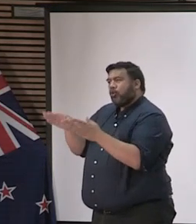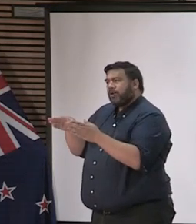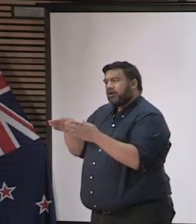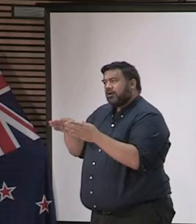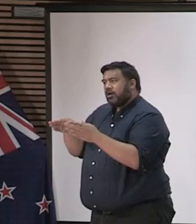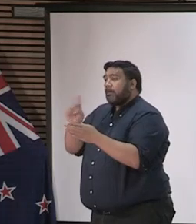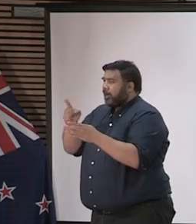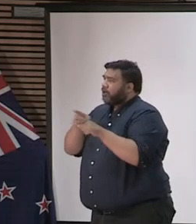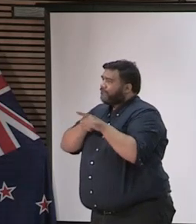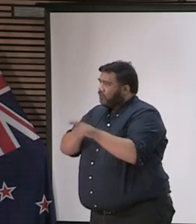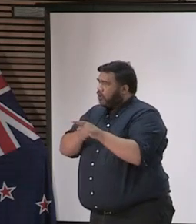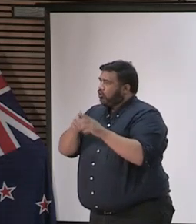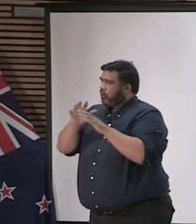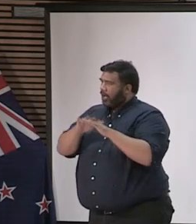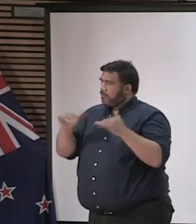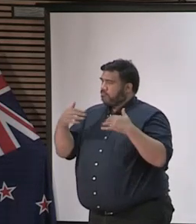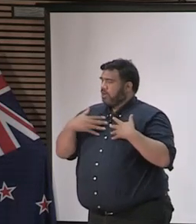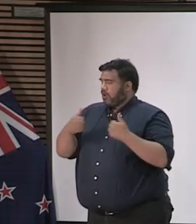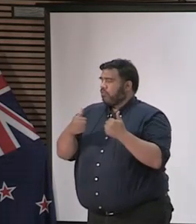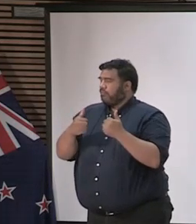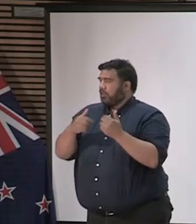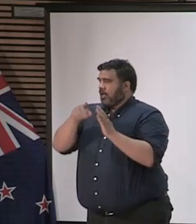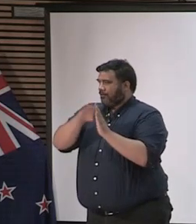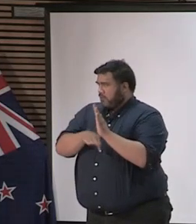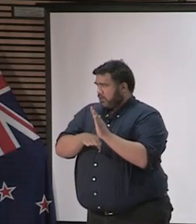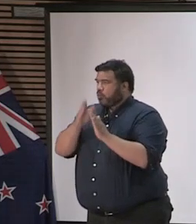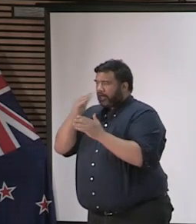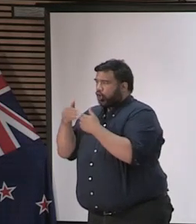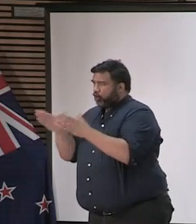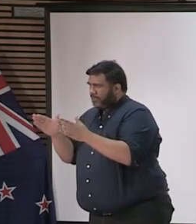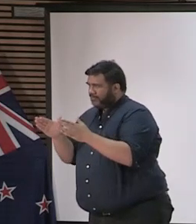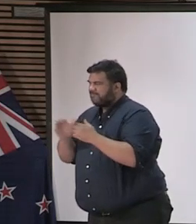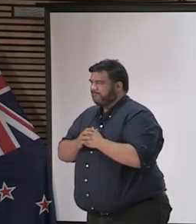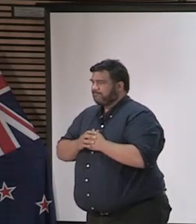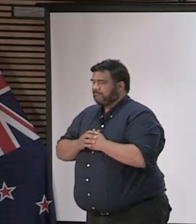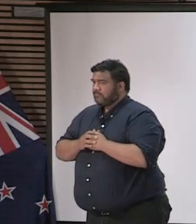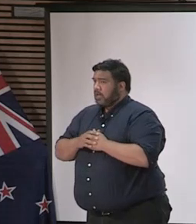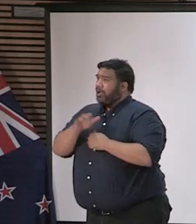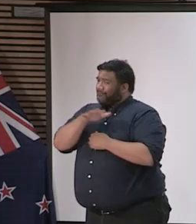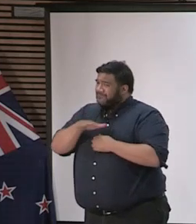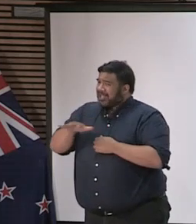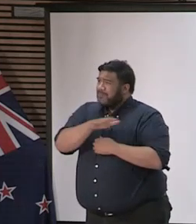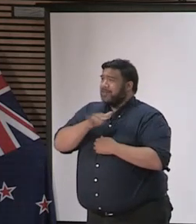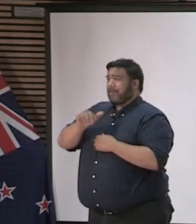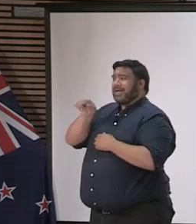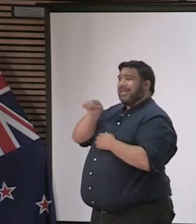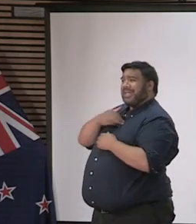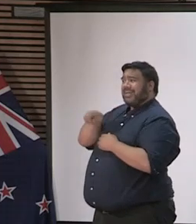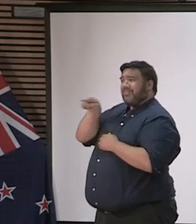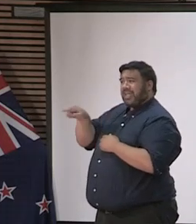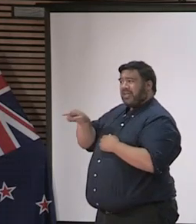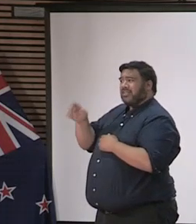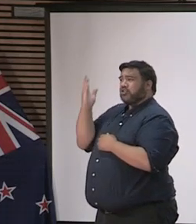advice. That's our expectation. There are families out there who are relying on those services in order to be able to put food on the